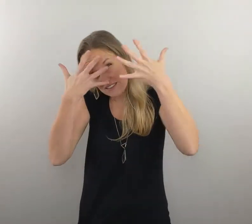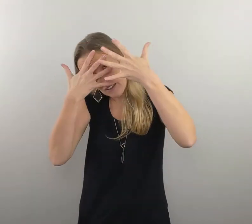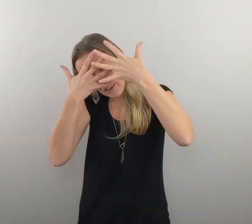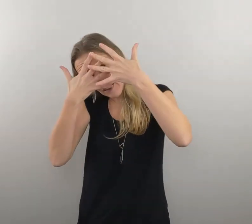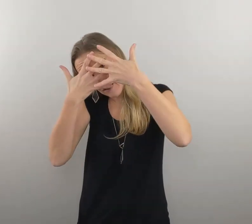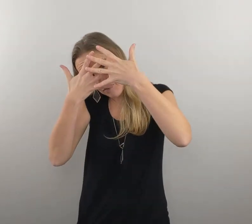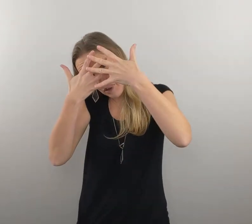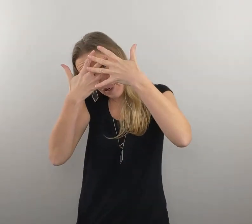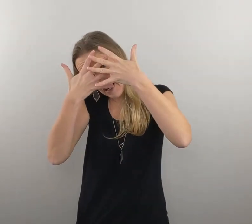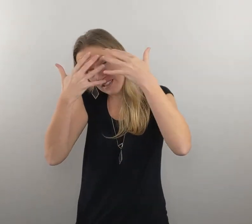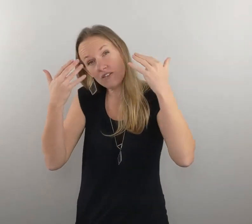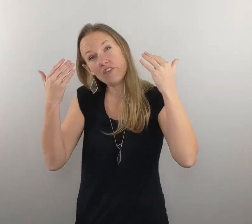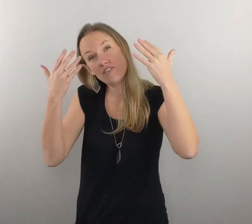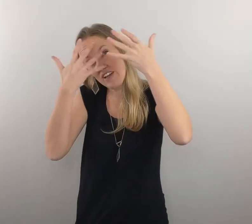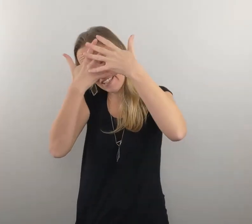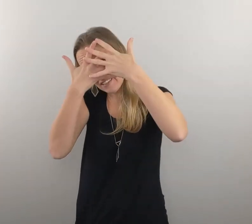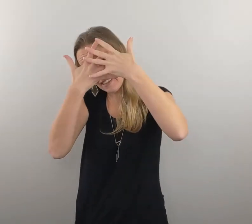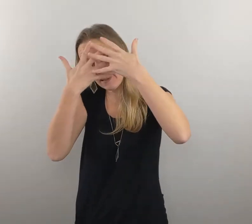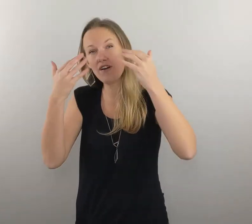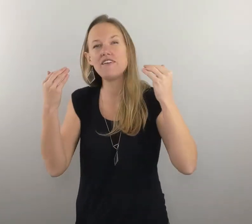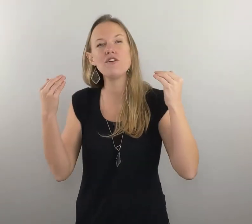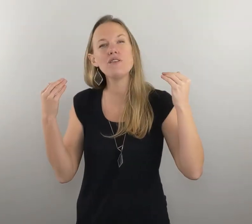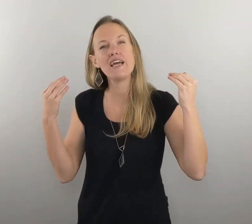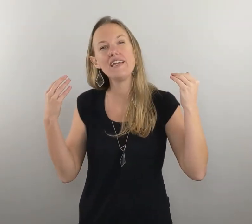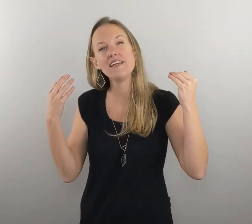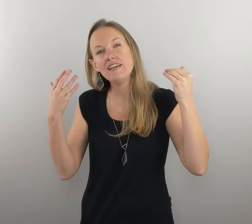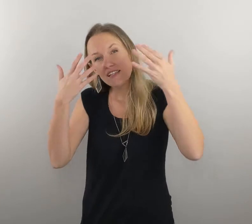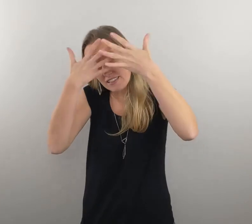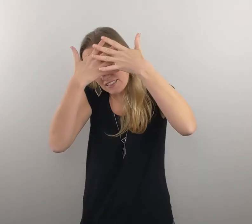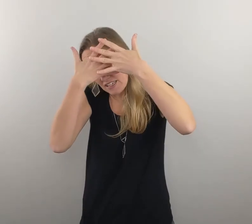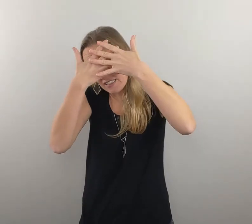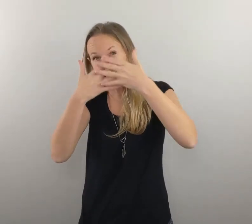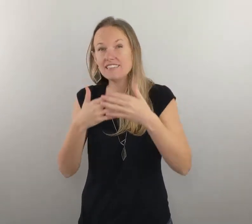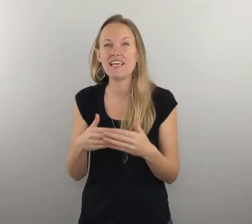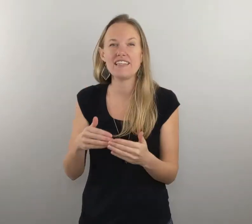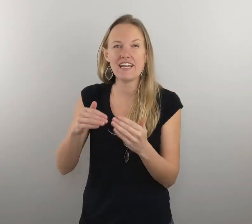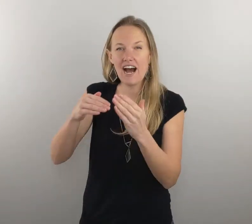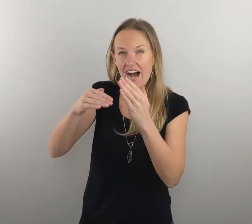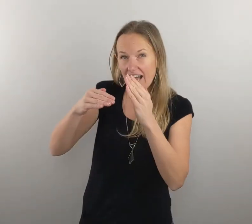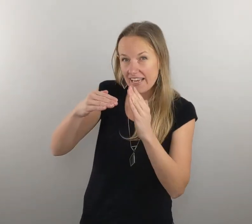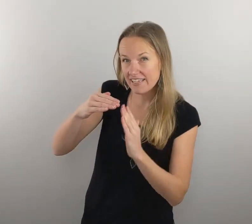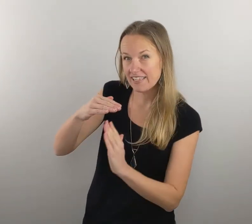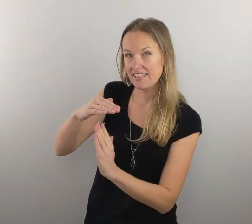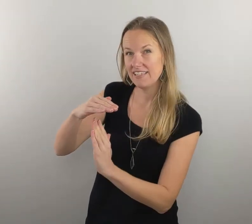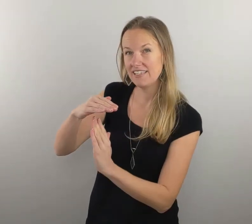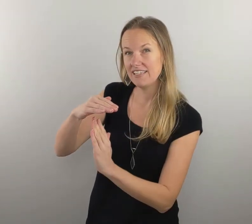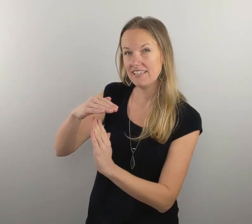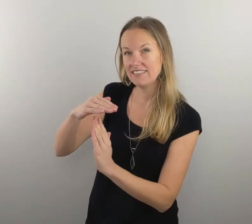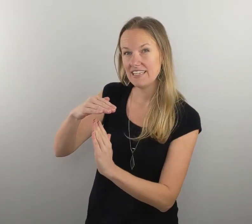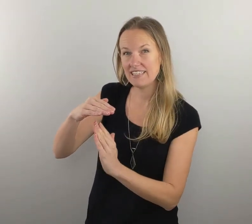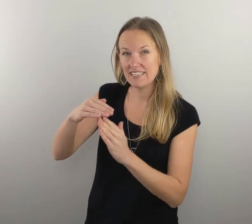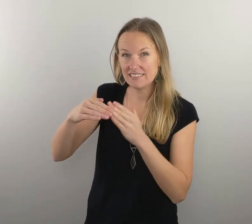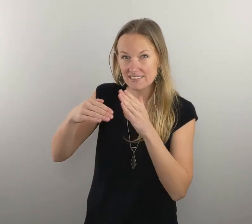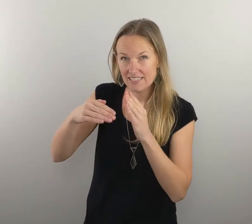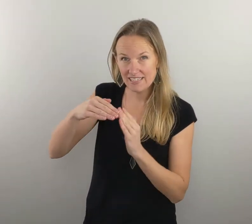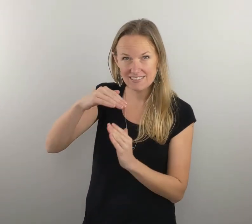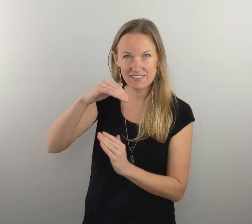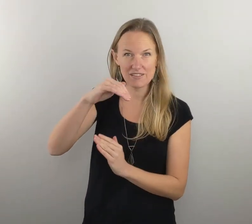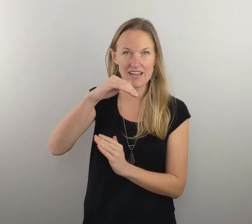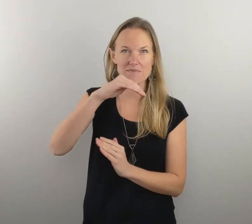you're going to put your hands over your face like you have no light, the darkness, and then hide is like this. Okay, so you kind of